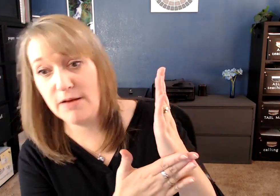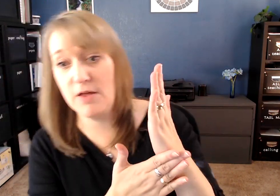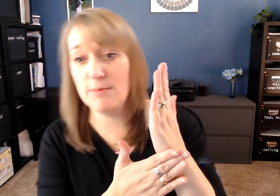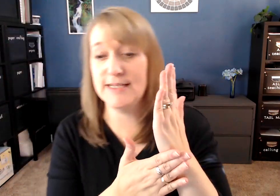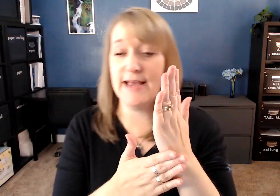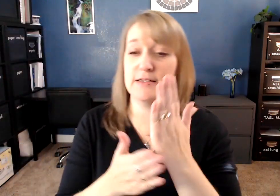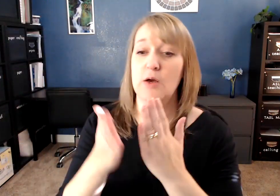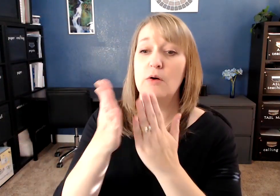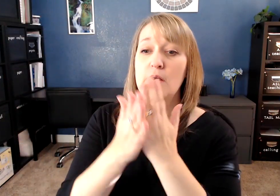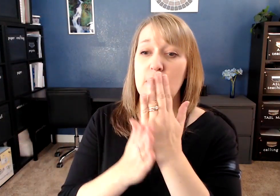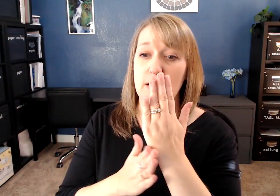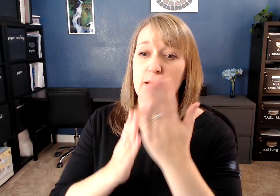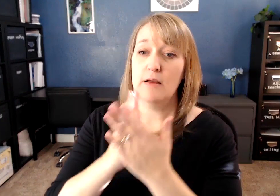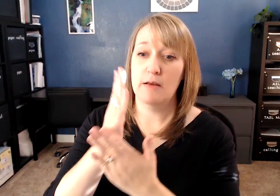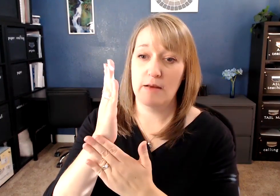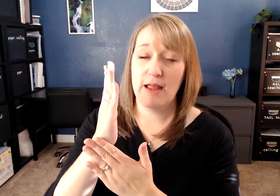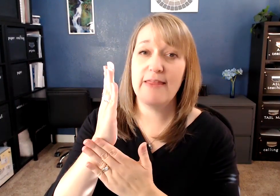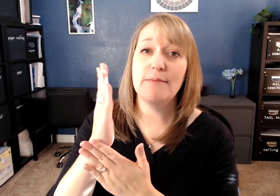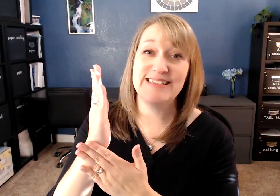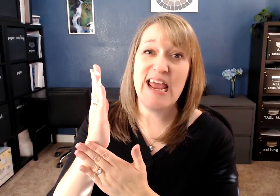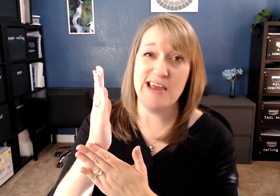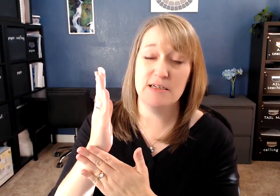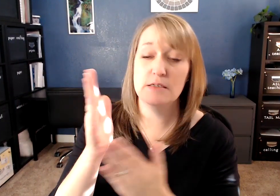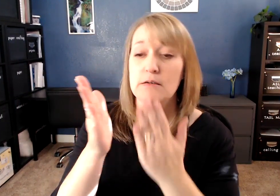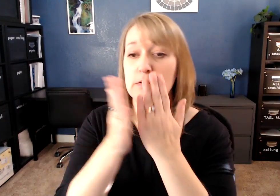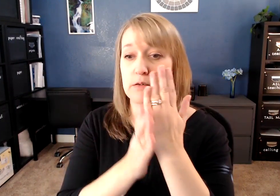of the opposite hand. So, and that means hand.